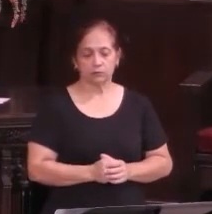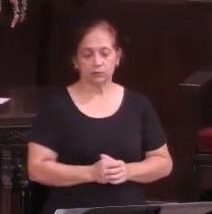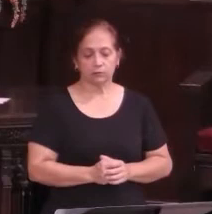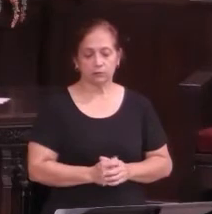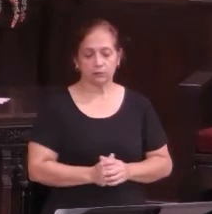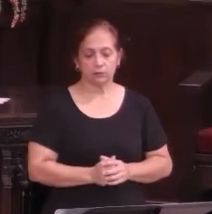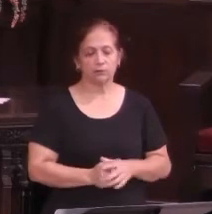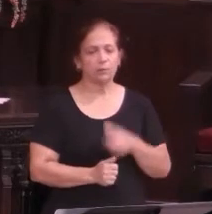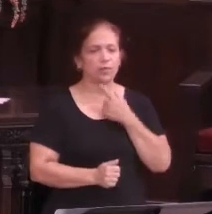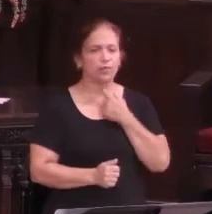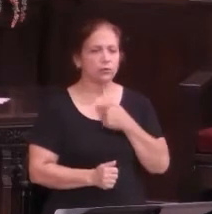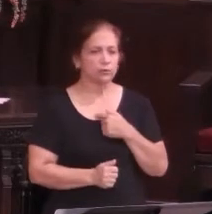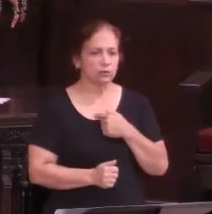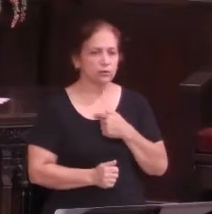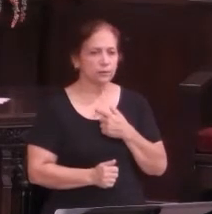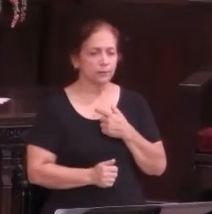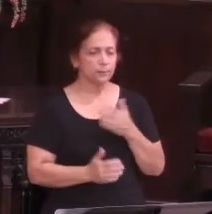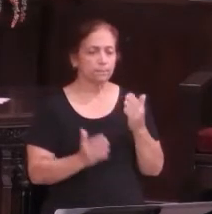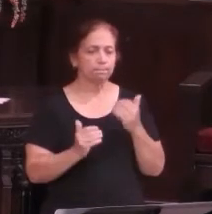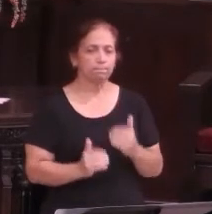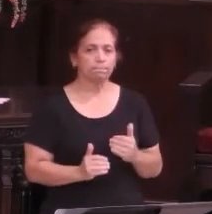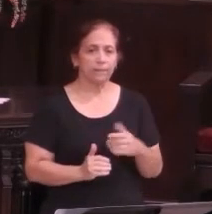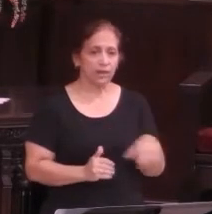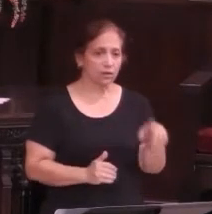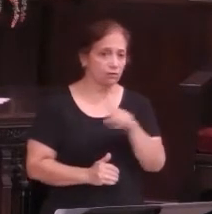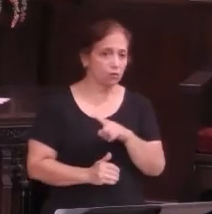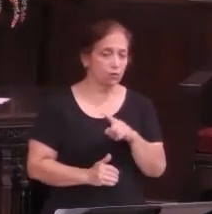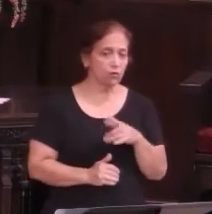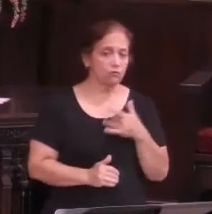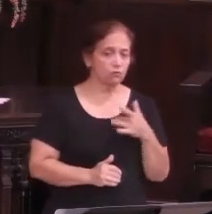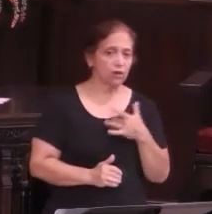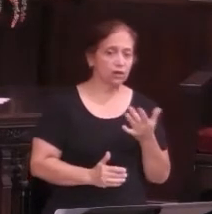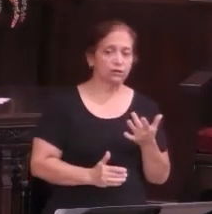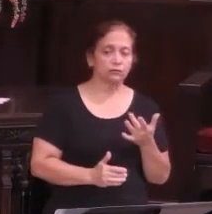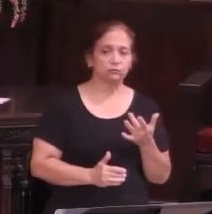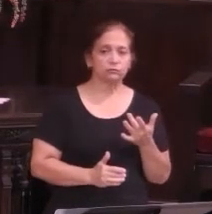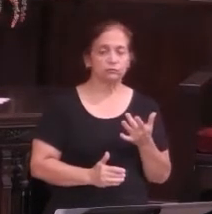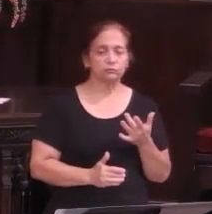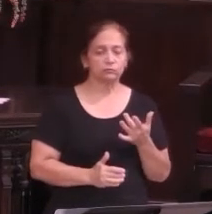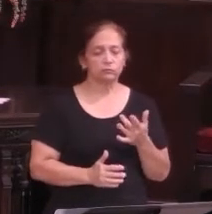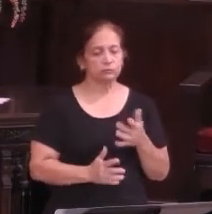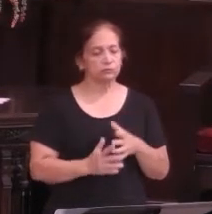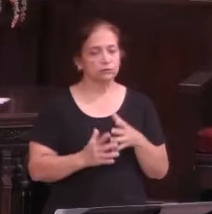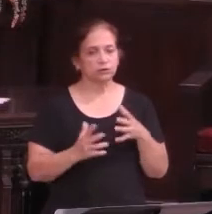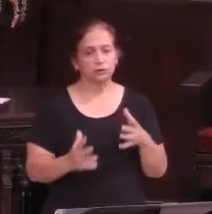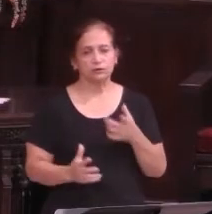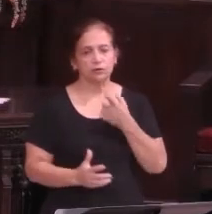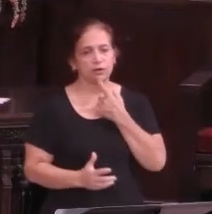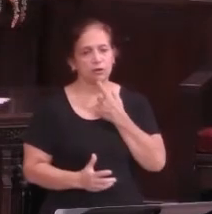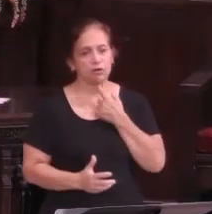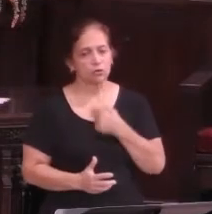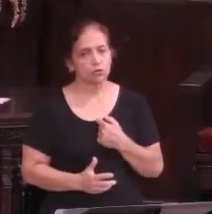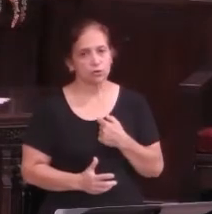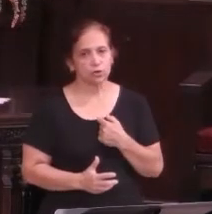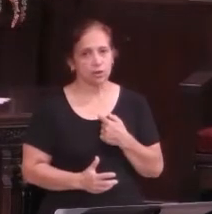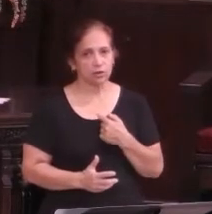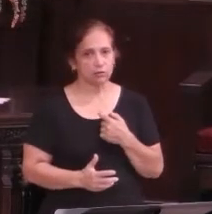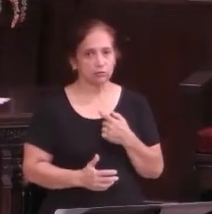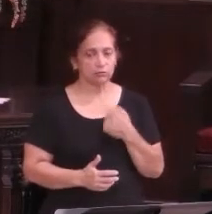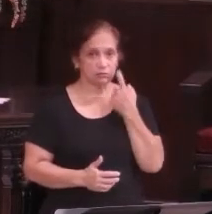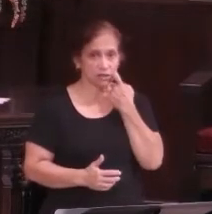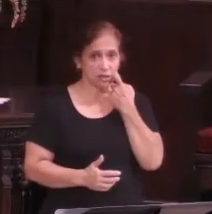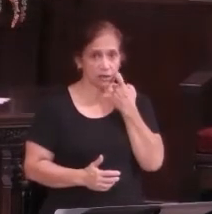Or how about thirsting? Any of you find yourselves extremely thirsty these